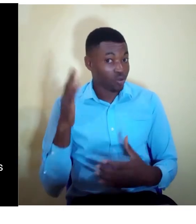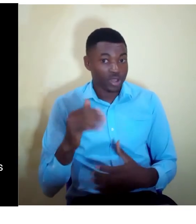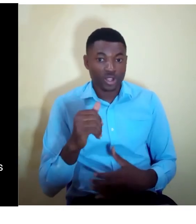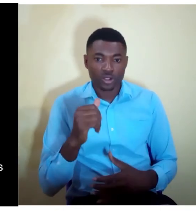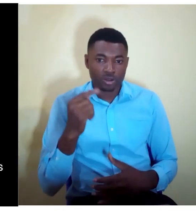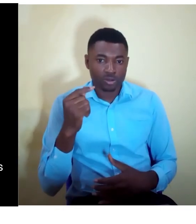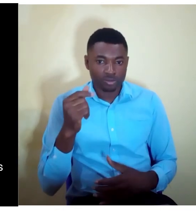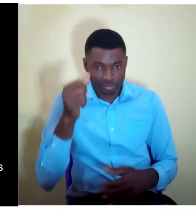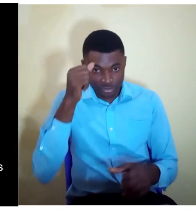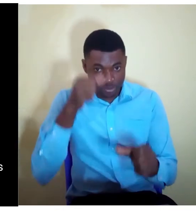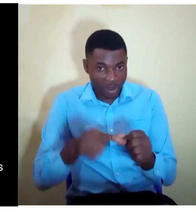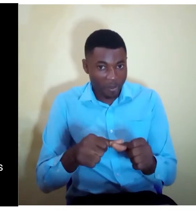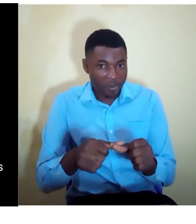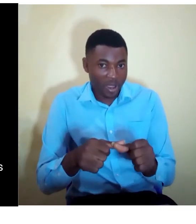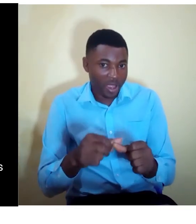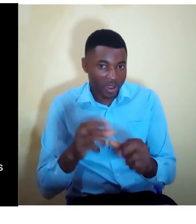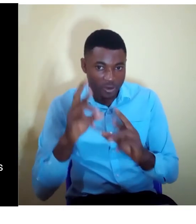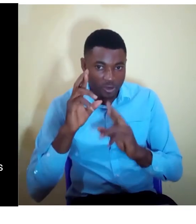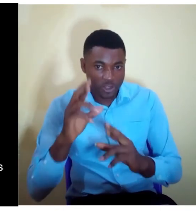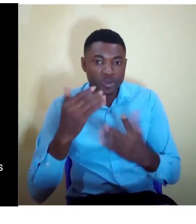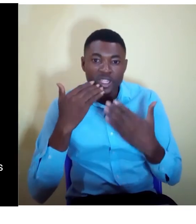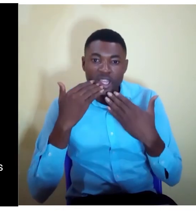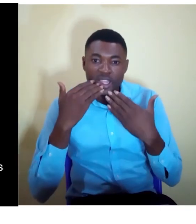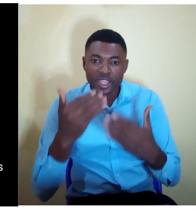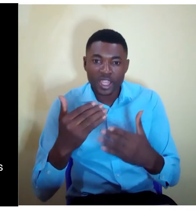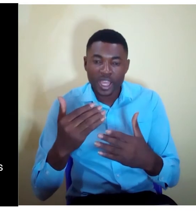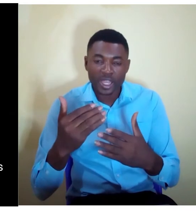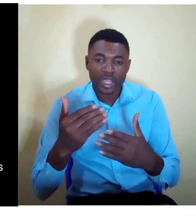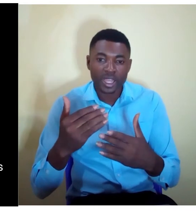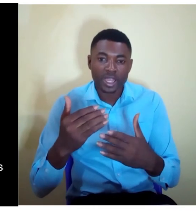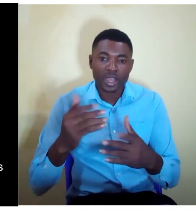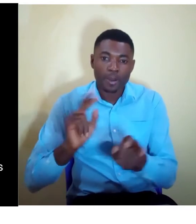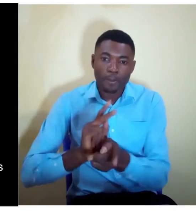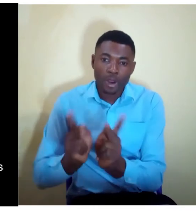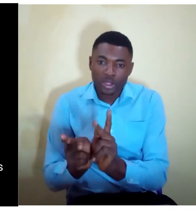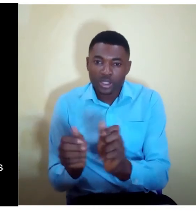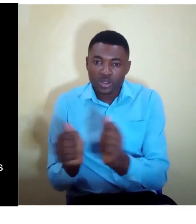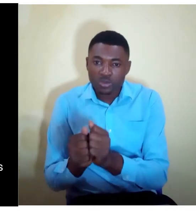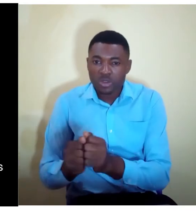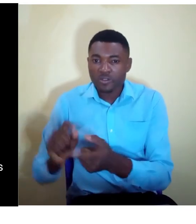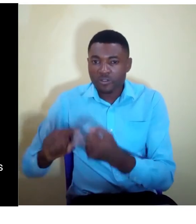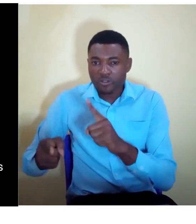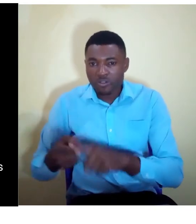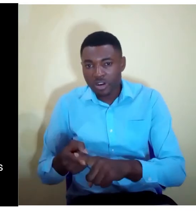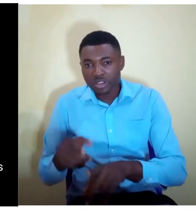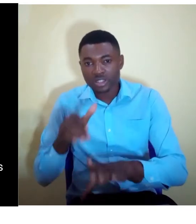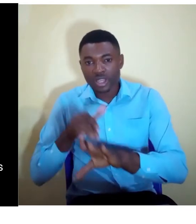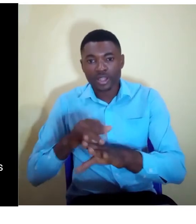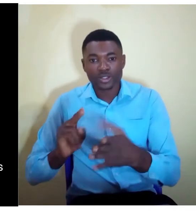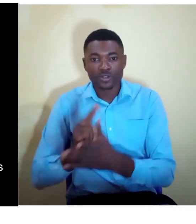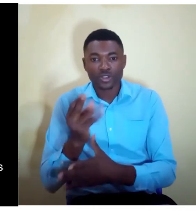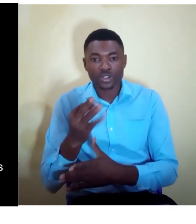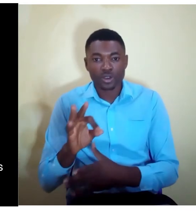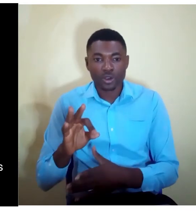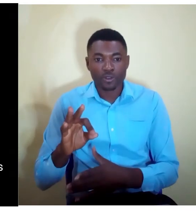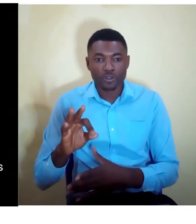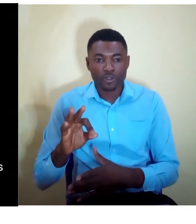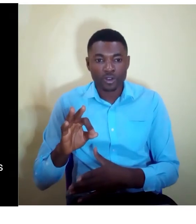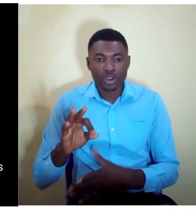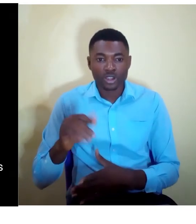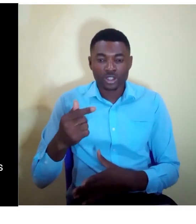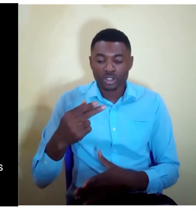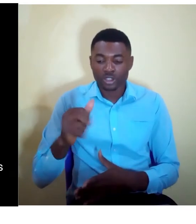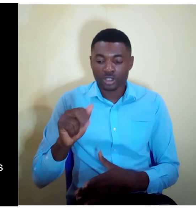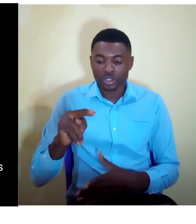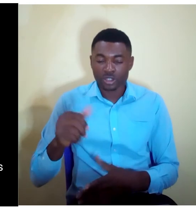be remiss not to as well recognize close collaboration which happened with colleagues at University of